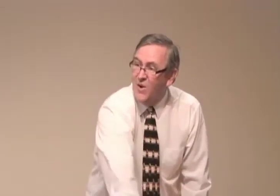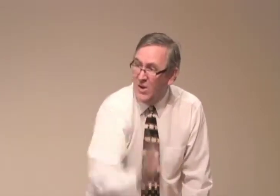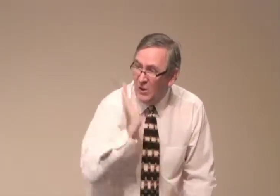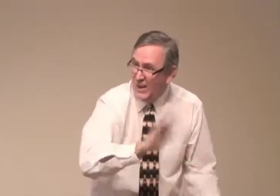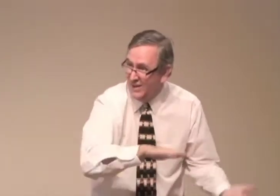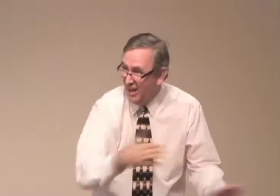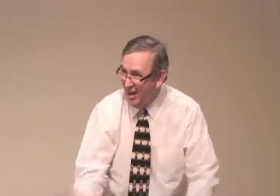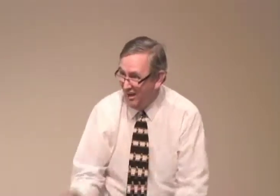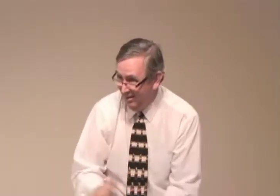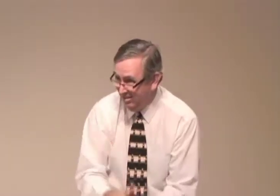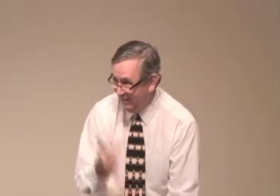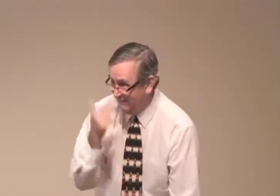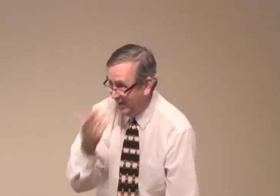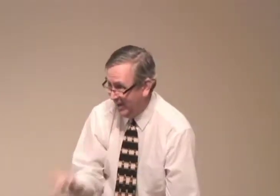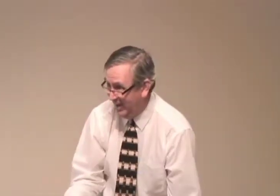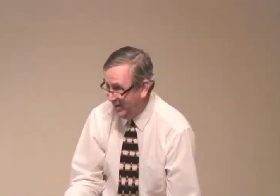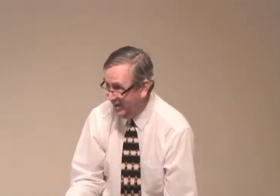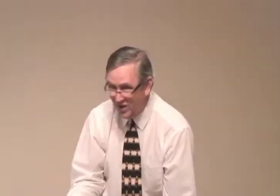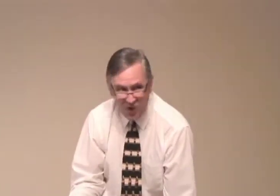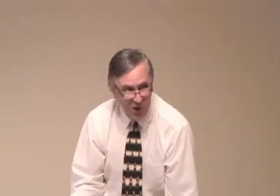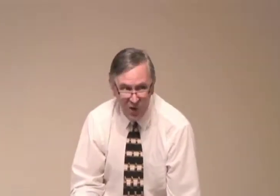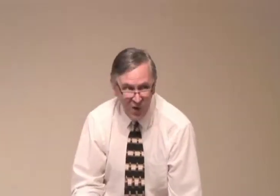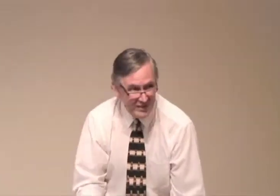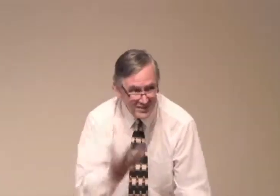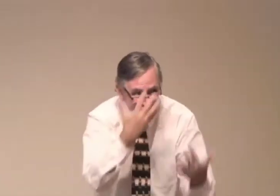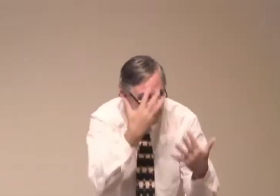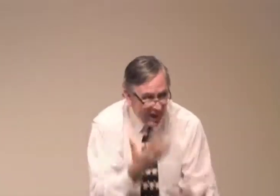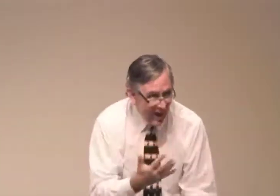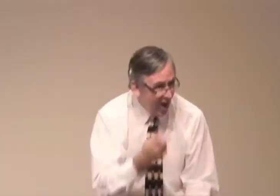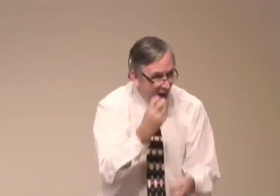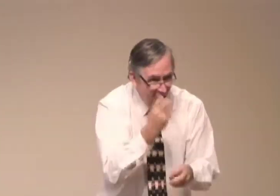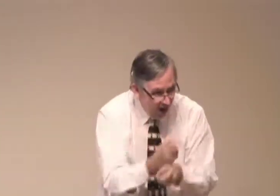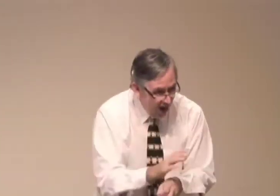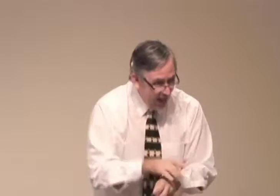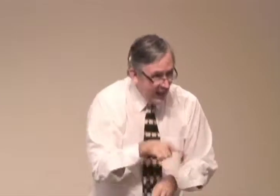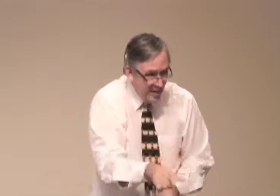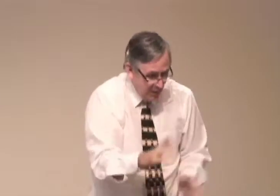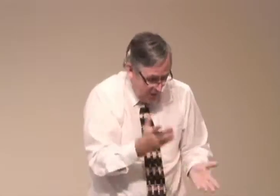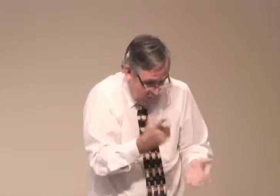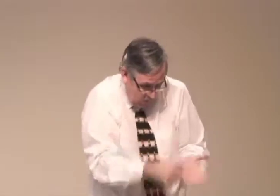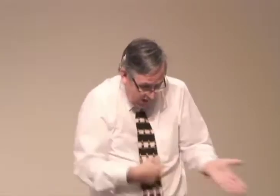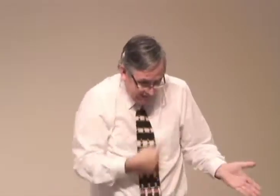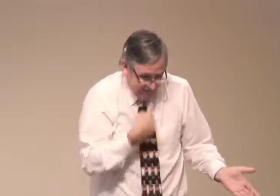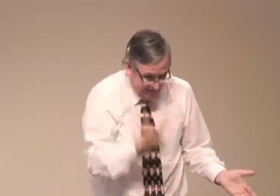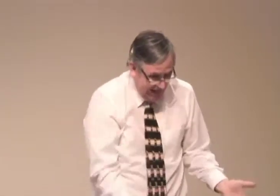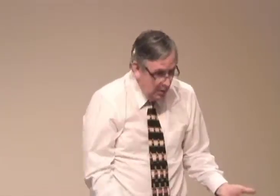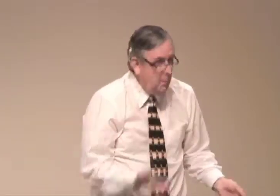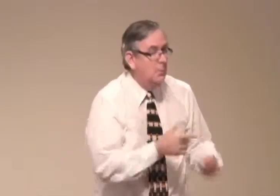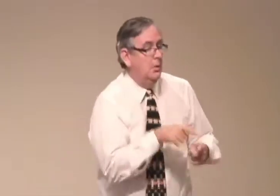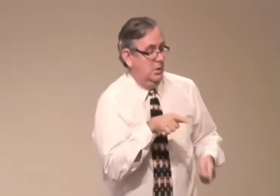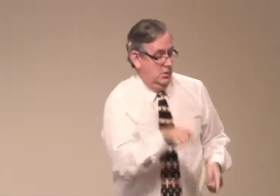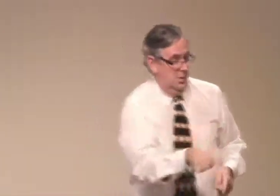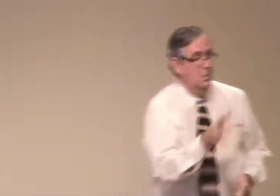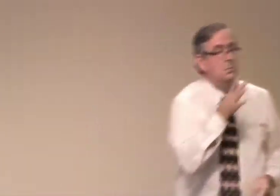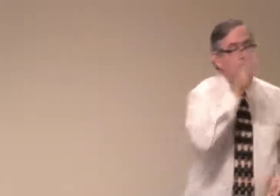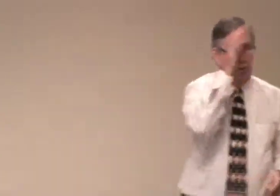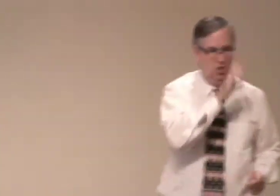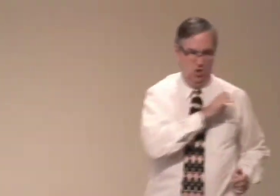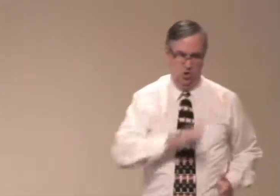This family that has a little boy that's seven, he's going to die. There's nothing funny about that. This is hard. What do we tell them?